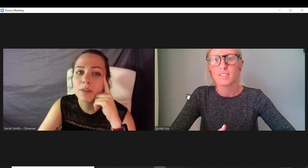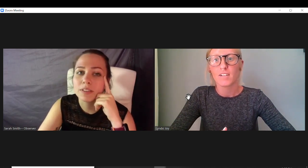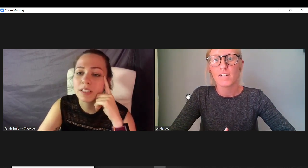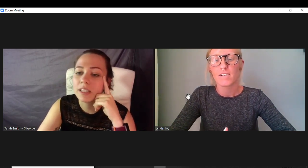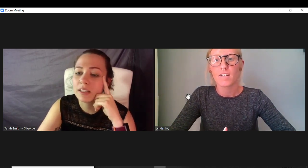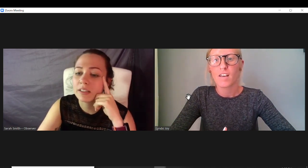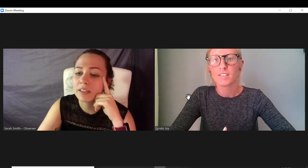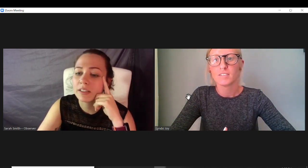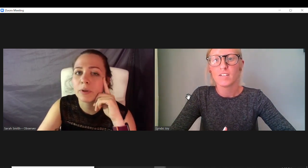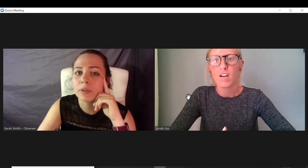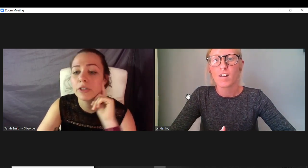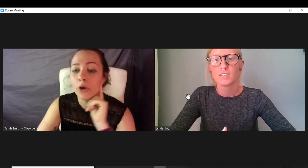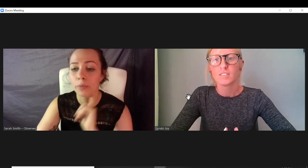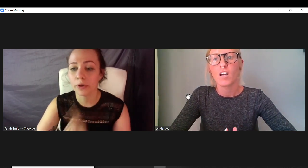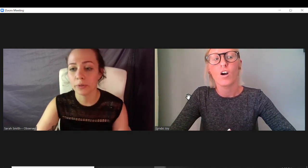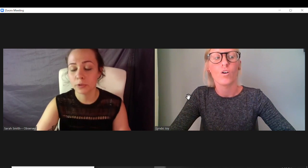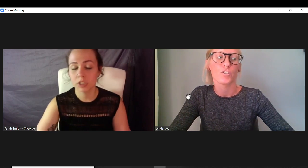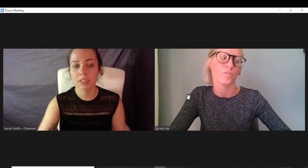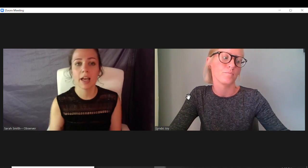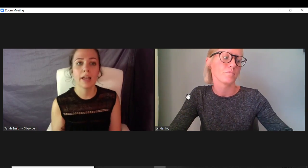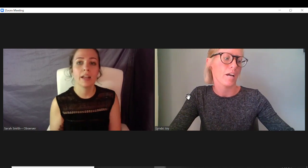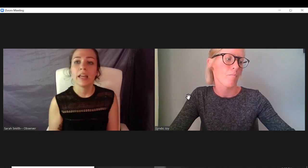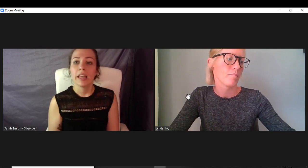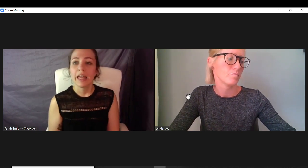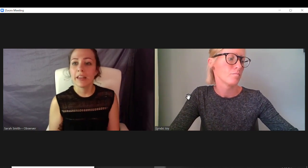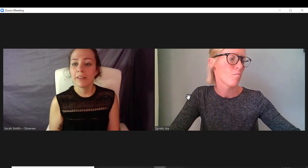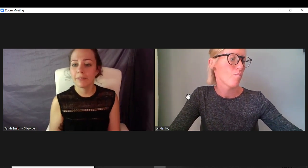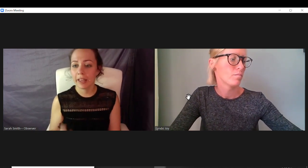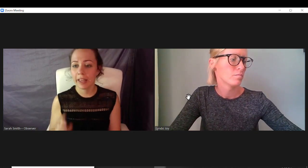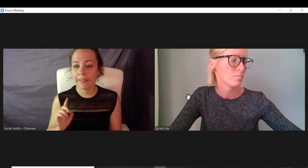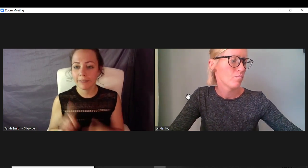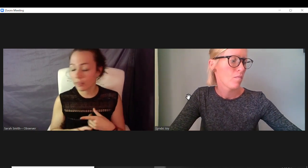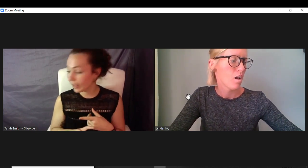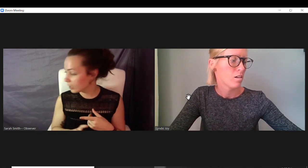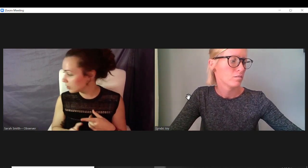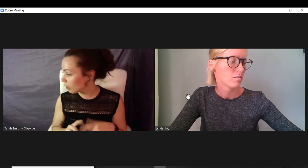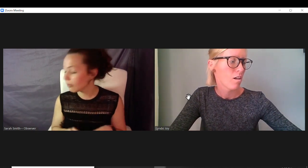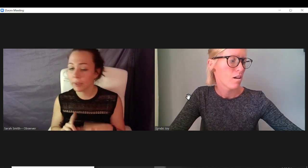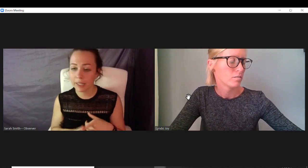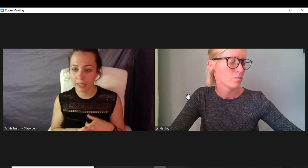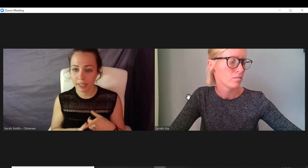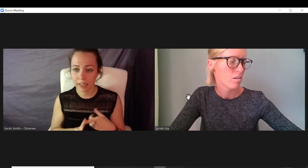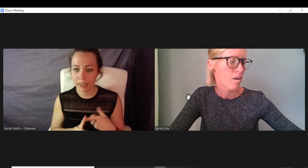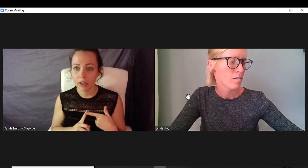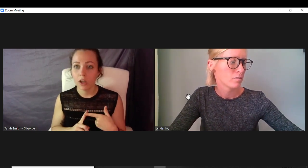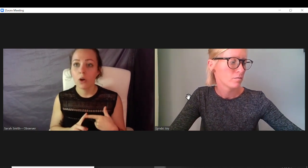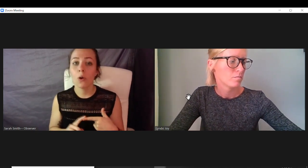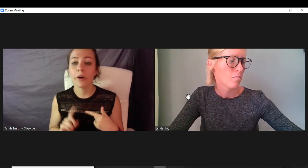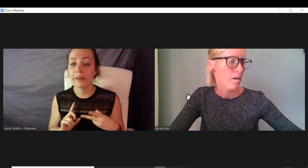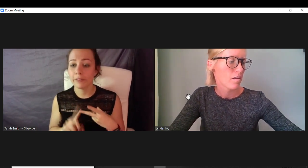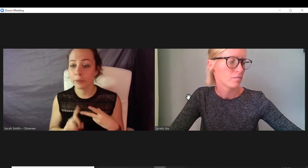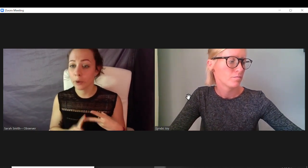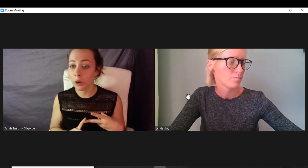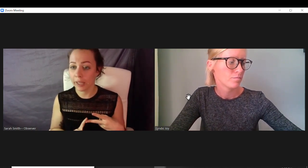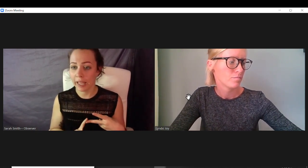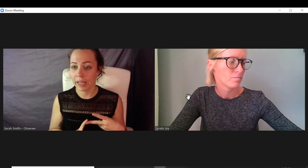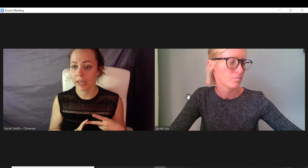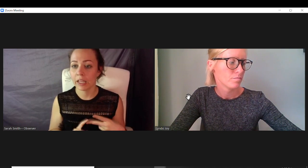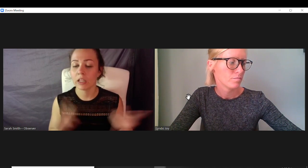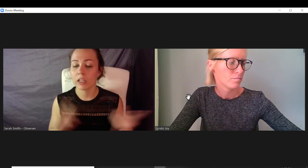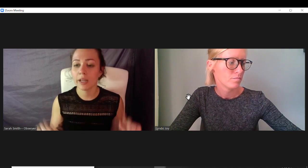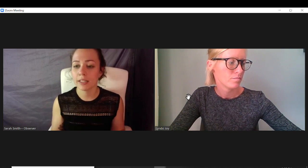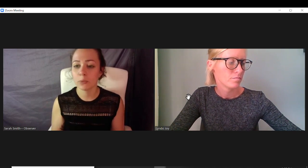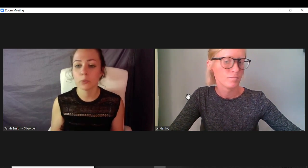she posted in homeroom. She said if the links are repeated or if they're